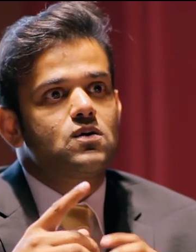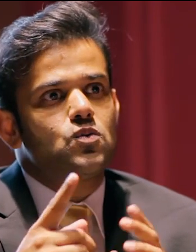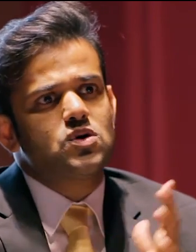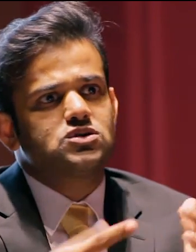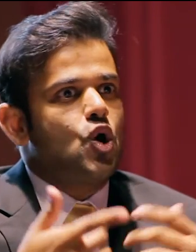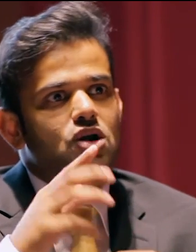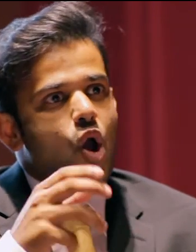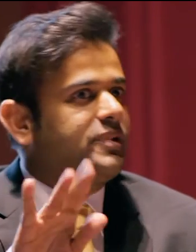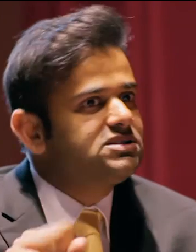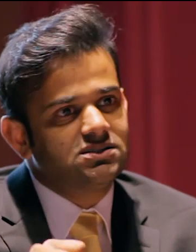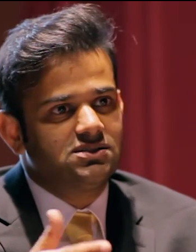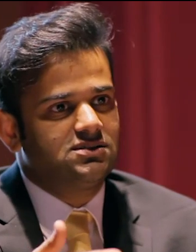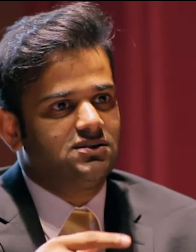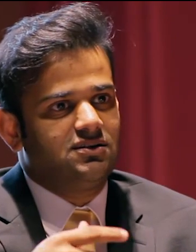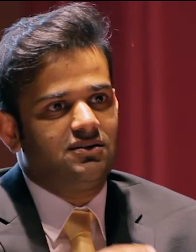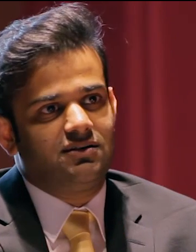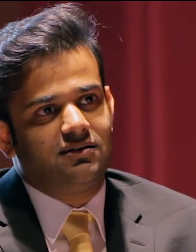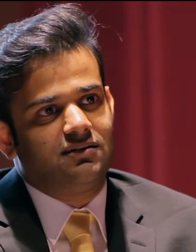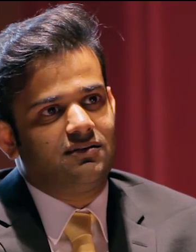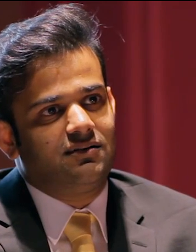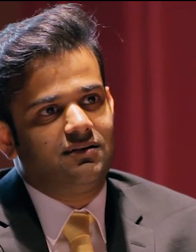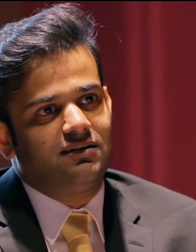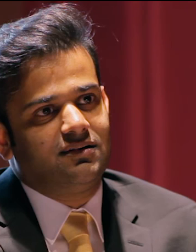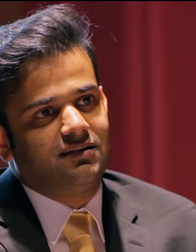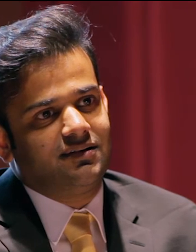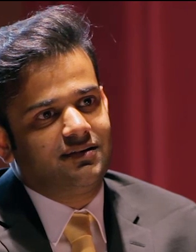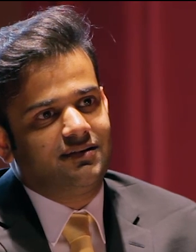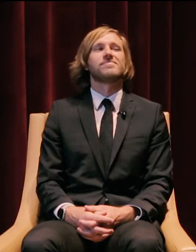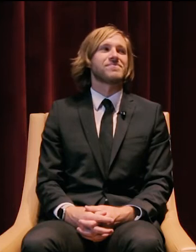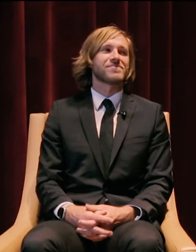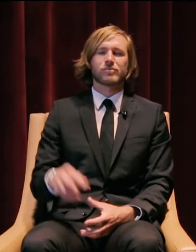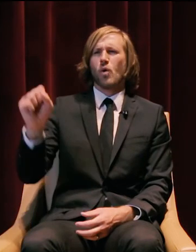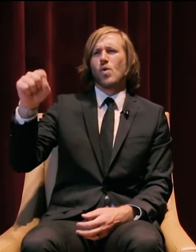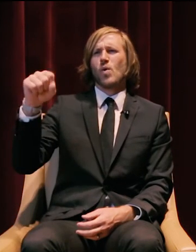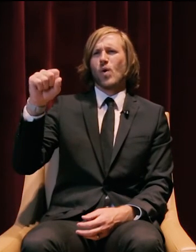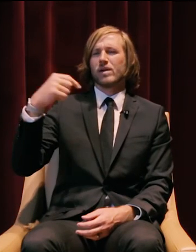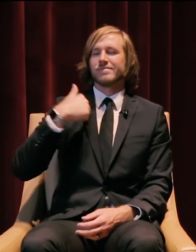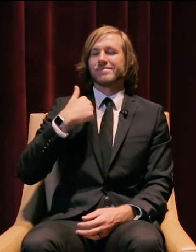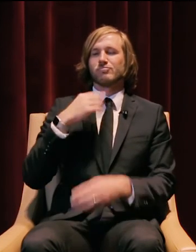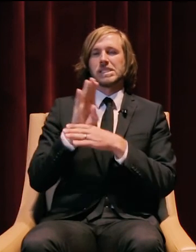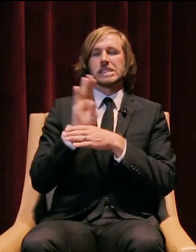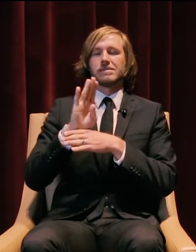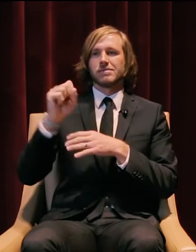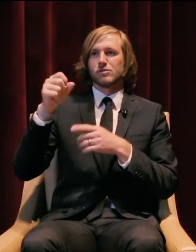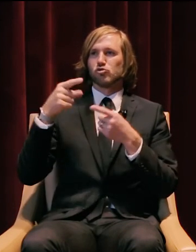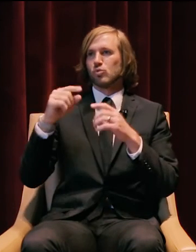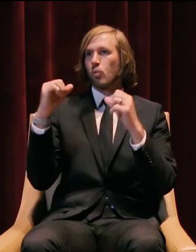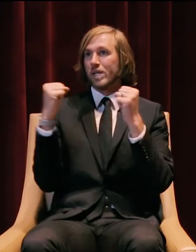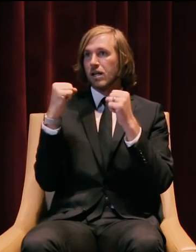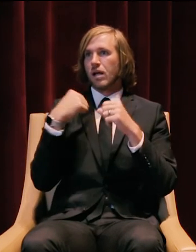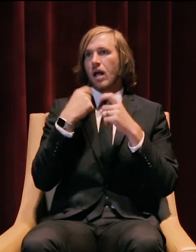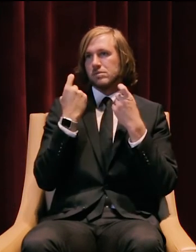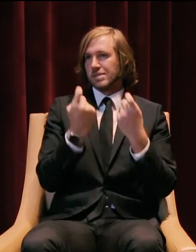review. And so, what are your hobbies that you have? Do you have any hobbies? Oh yeah, I stay busy during the winter. I